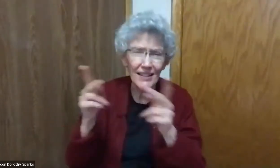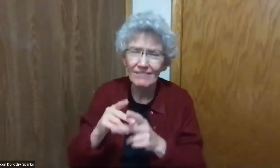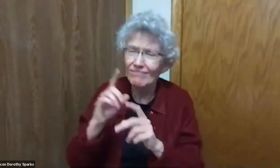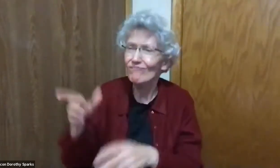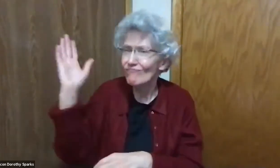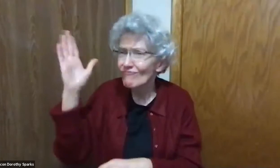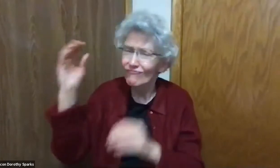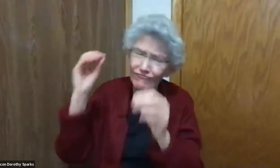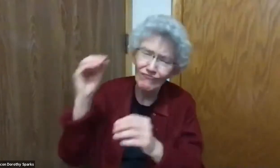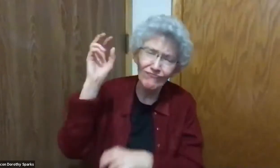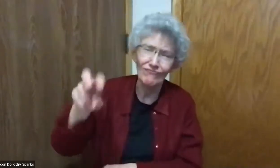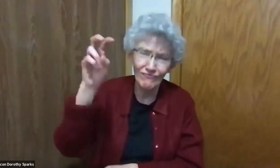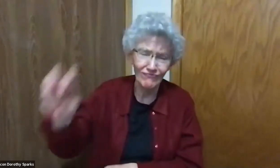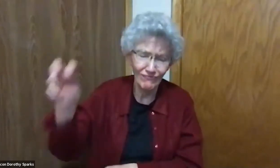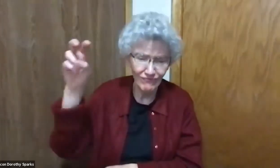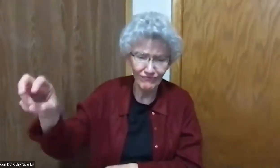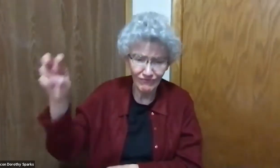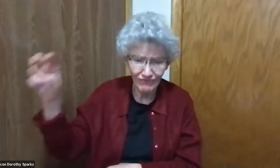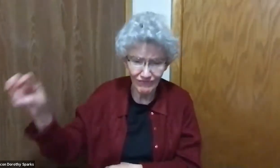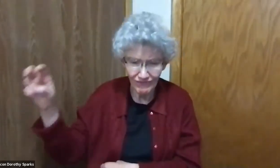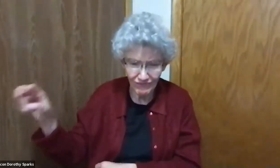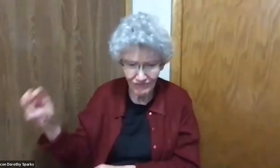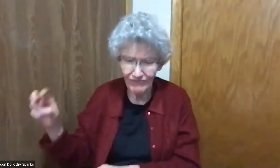He taught in the Jewish meeting places,